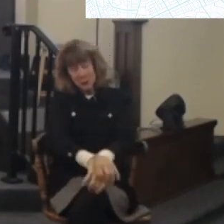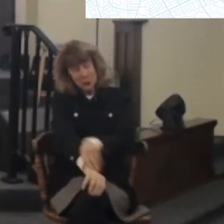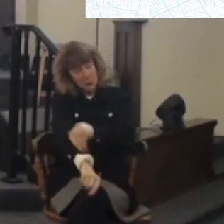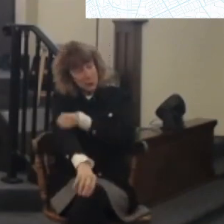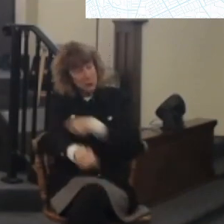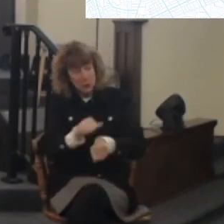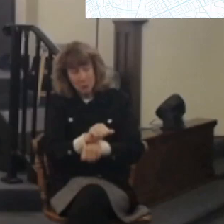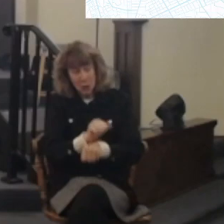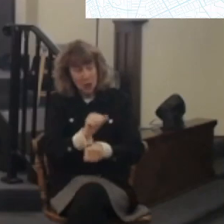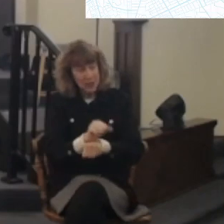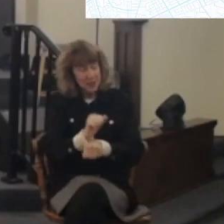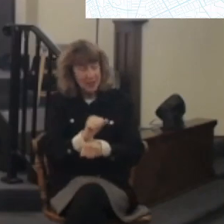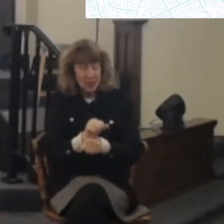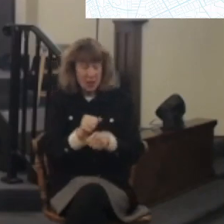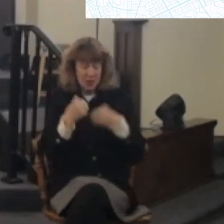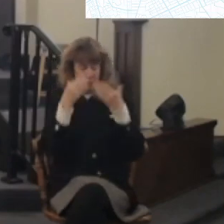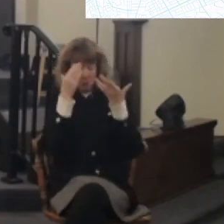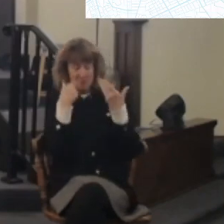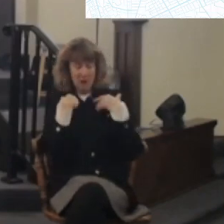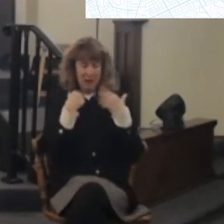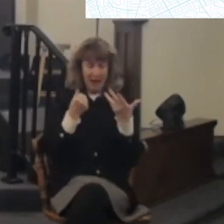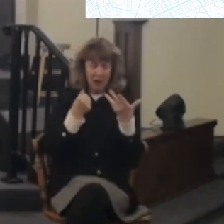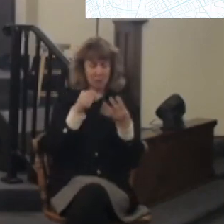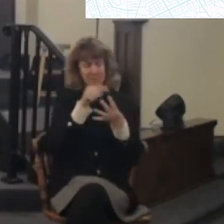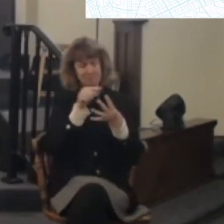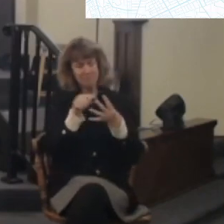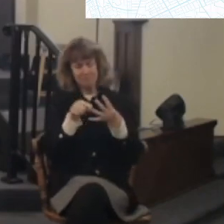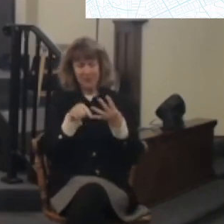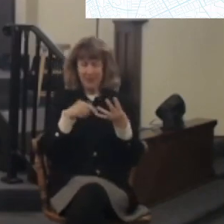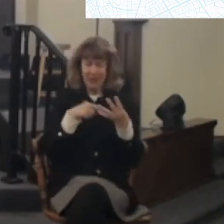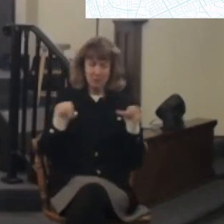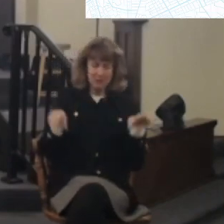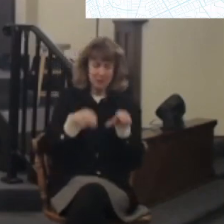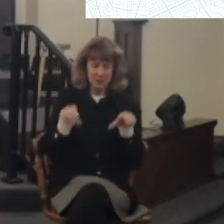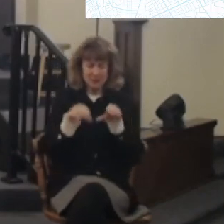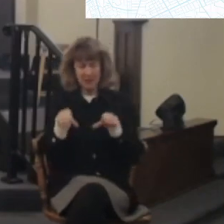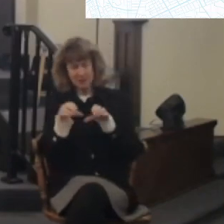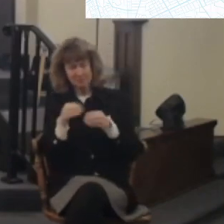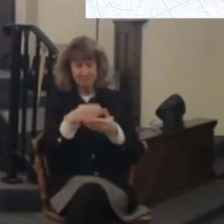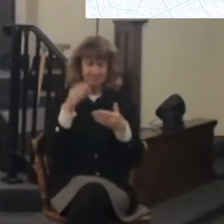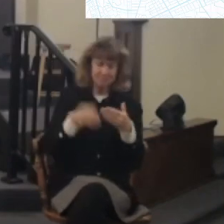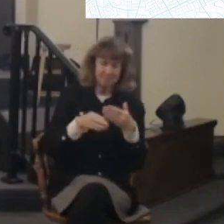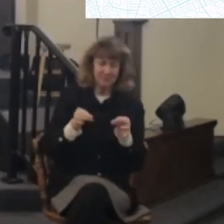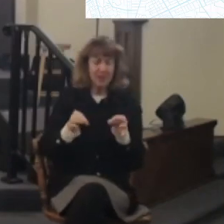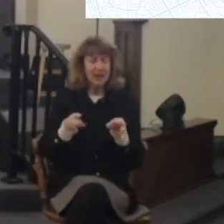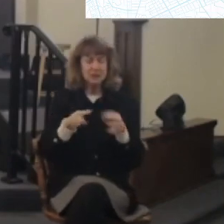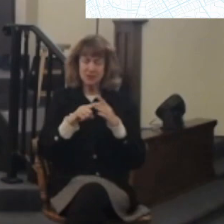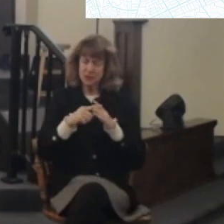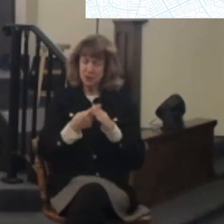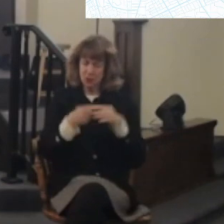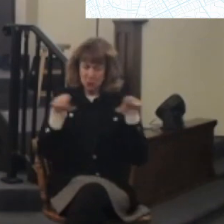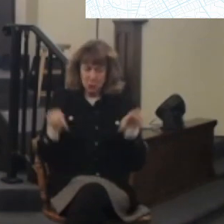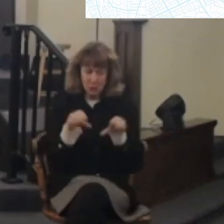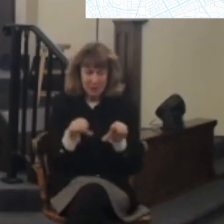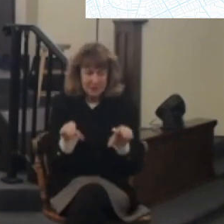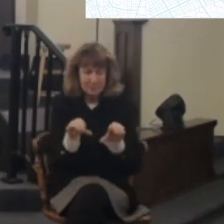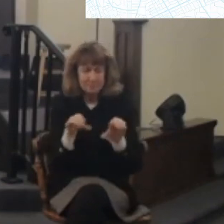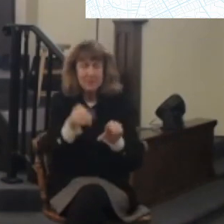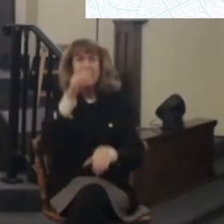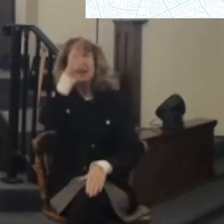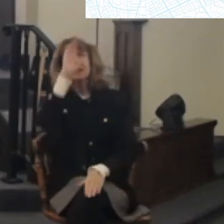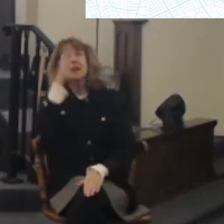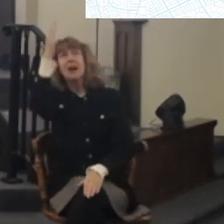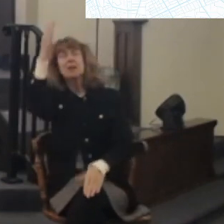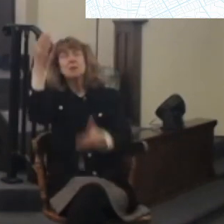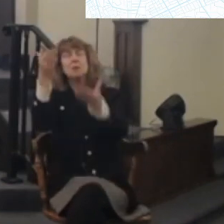worry about how it's going to get done, because I don't worry anytime about how it's going to get done. I just go ahead and start doing it, because God will provide